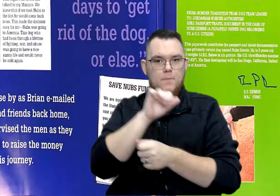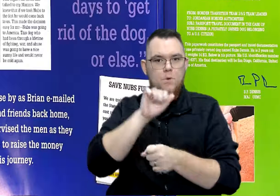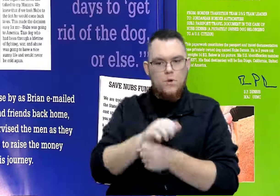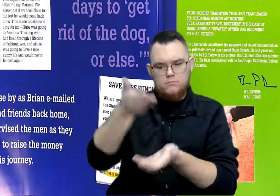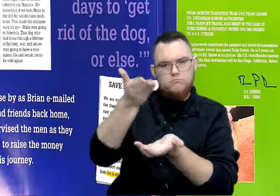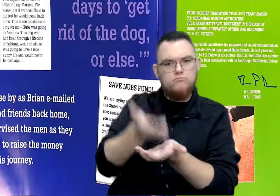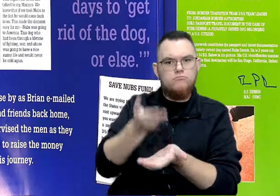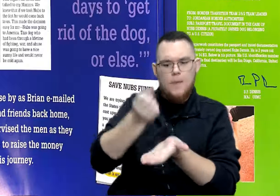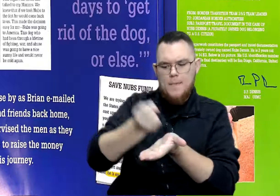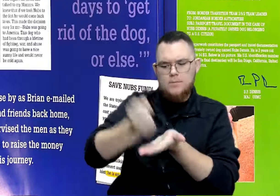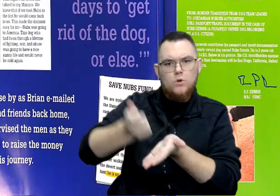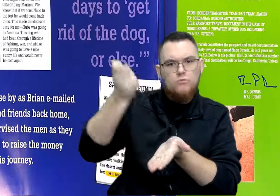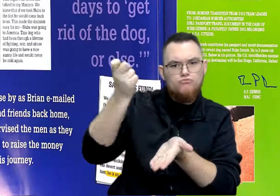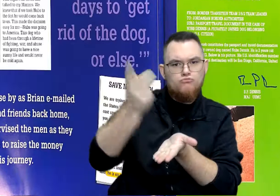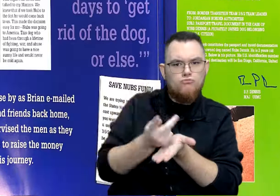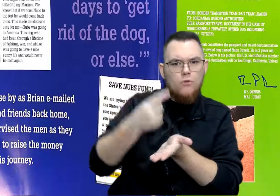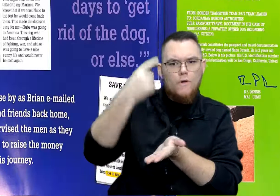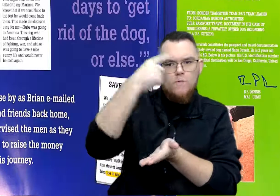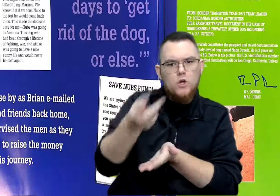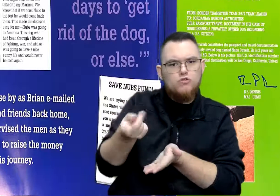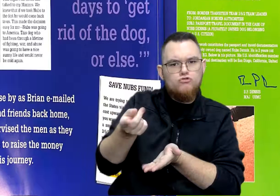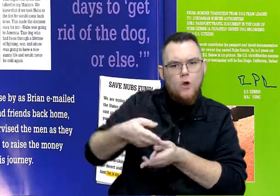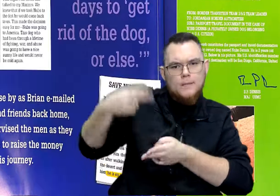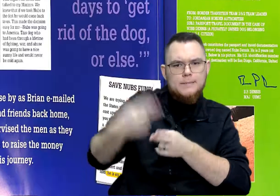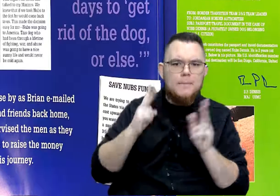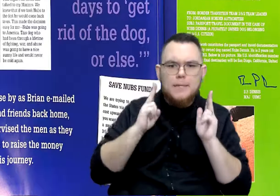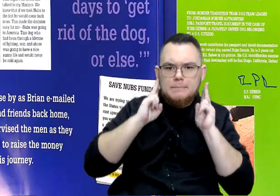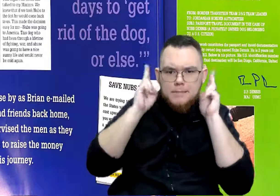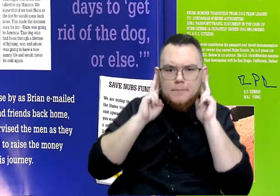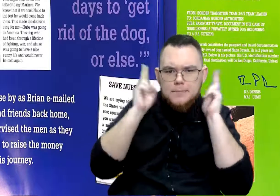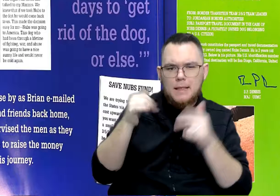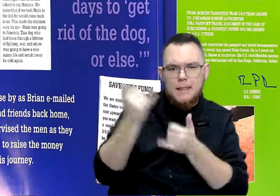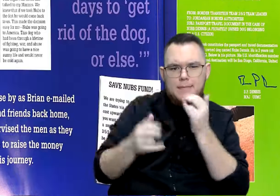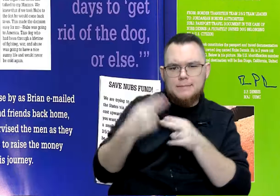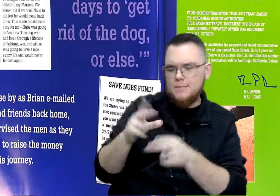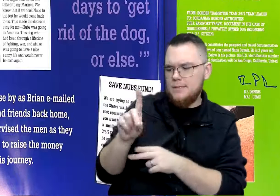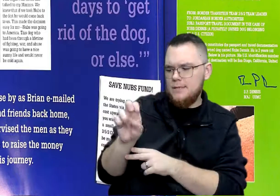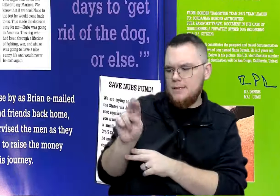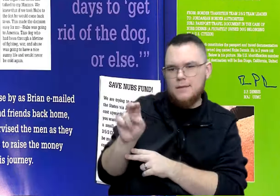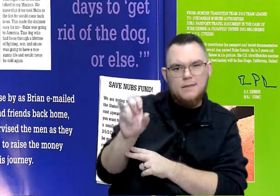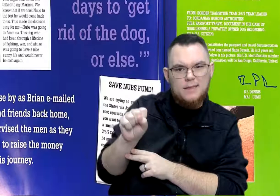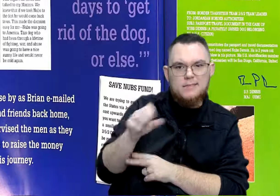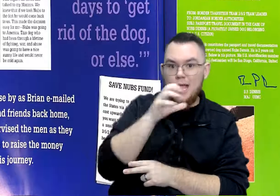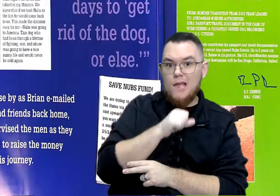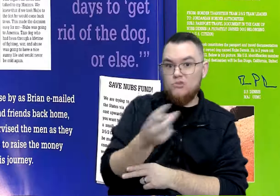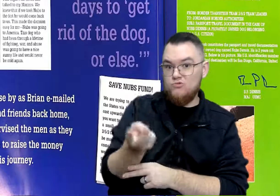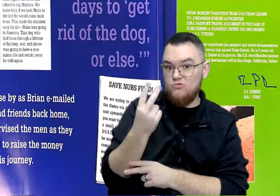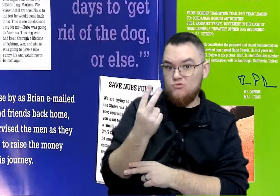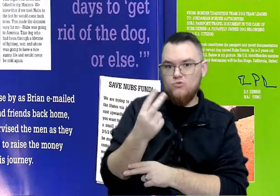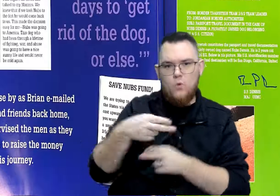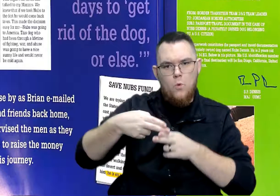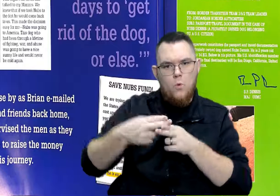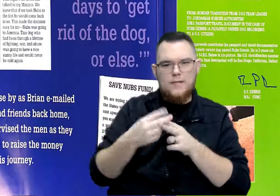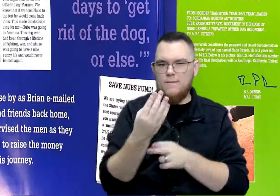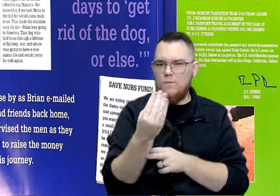travel documentation for one privately owned dog named Nubs Dennis. He is 2 years old and weighs 14 kilograms.